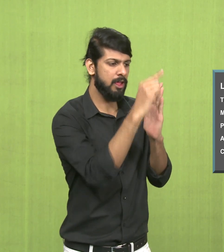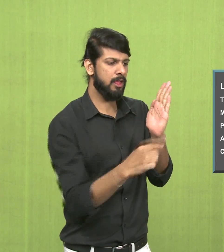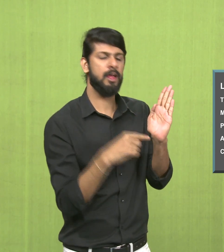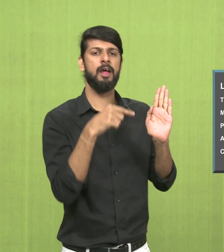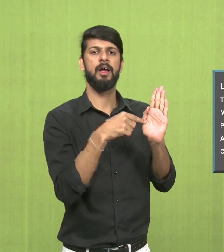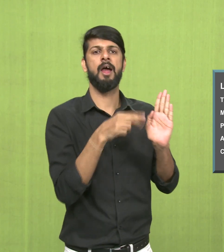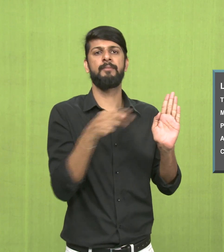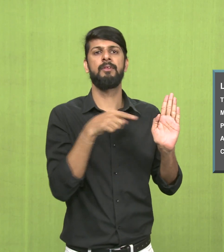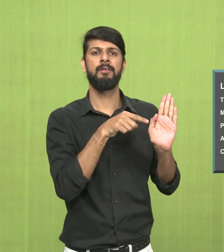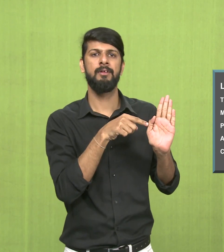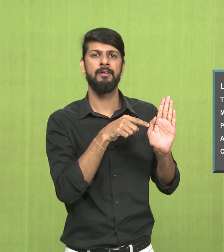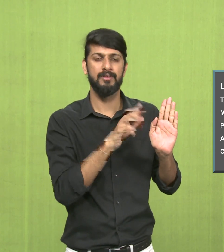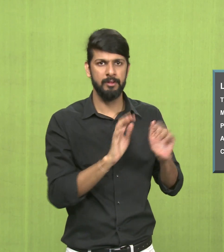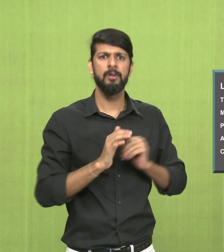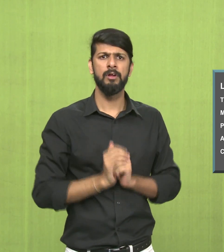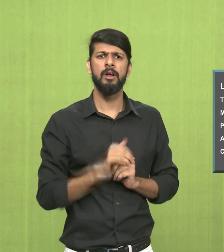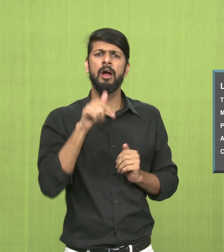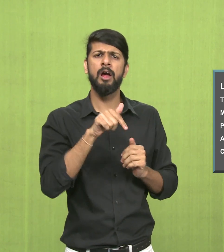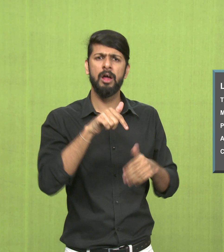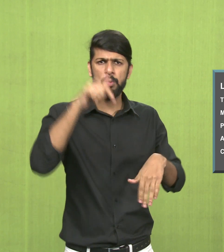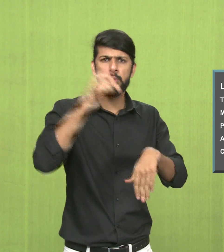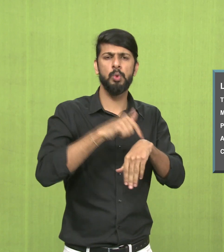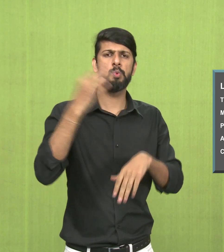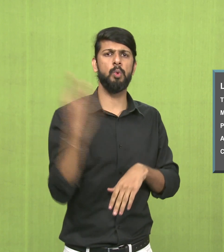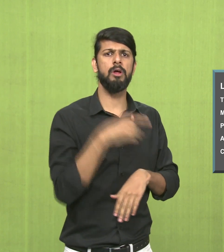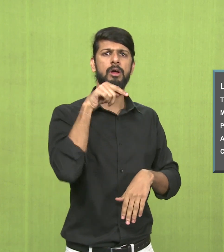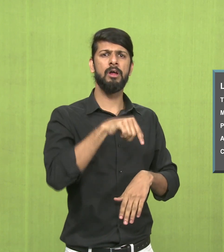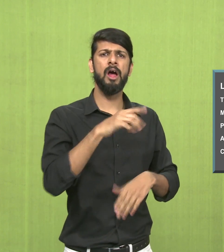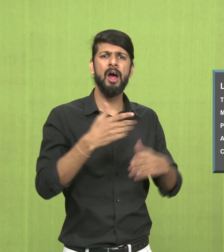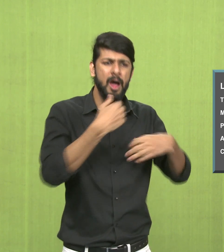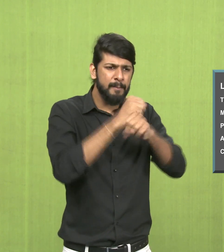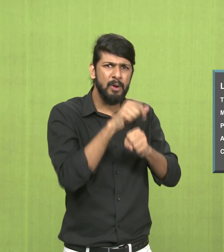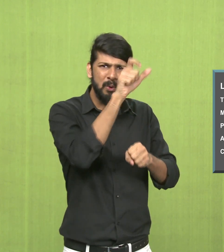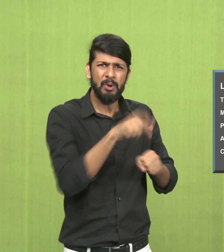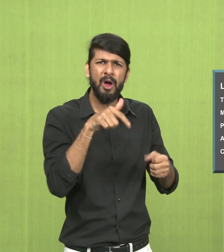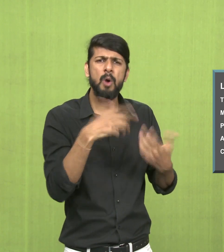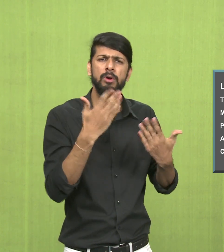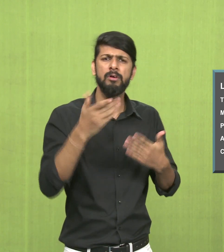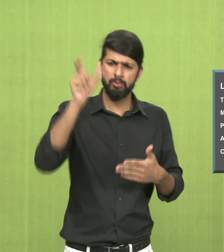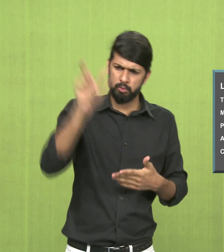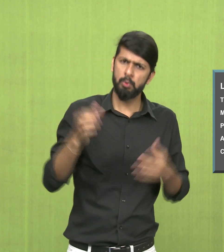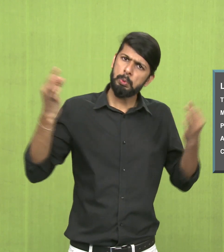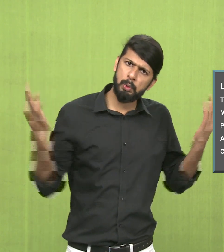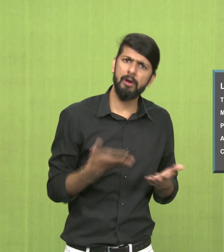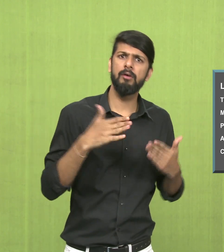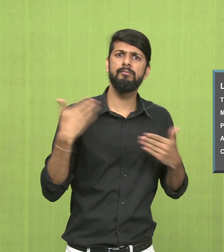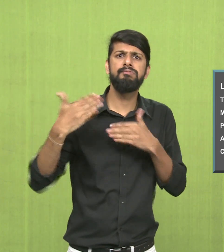cut. So, the block is actually the sheet of linoleum which is engraved or carved upon. The period is